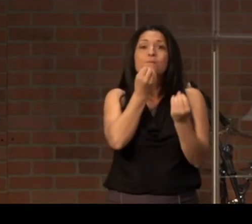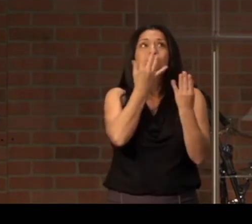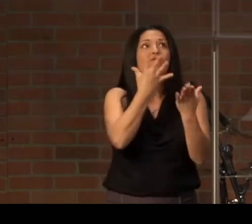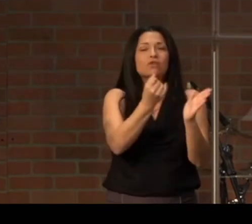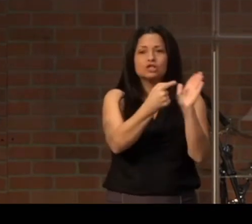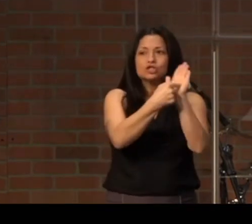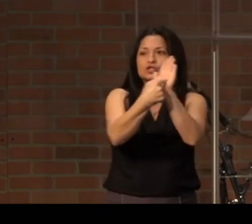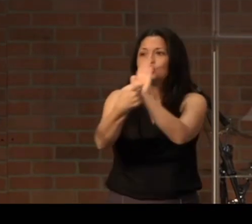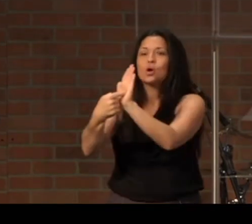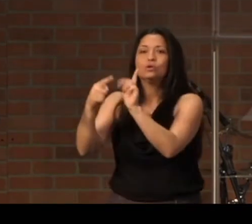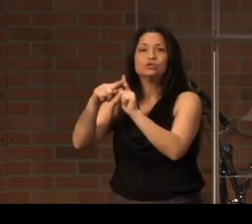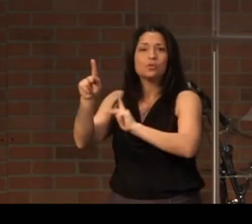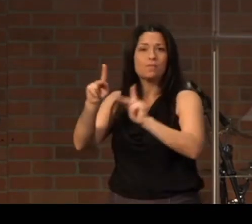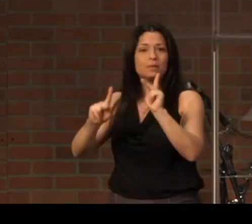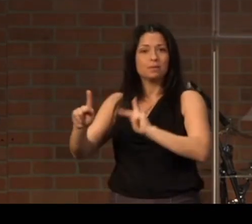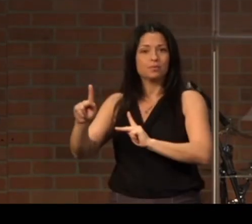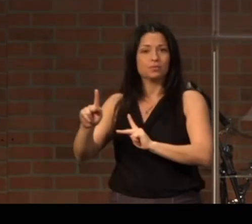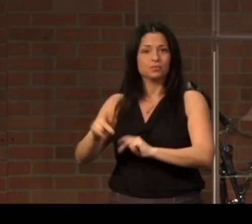so.